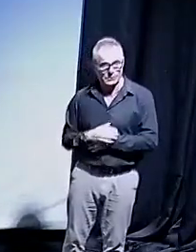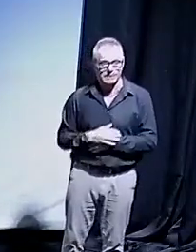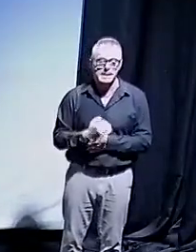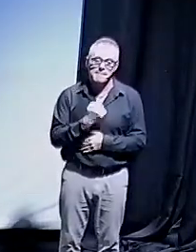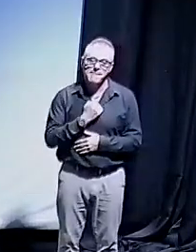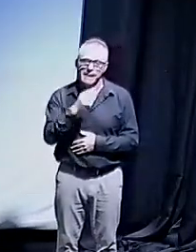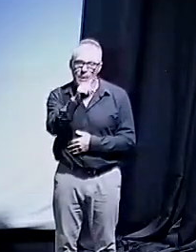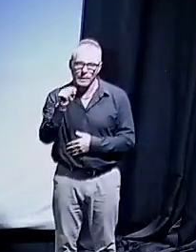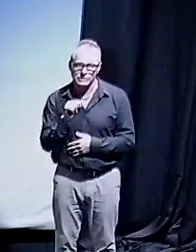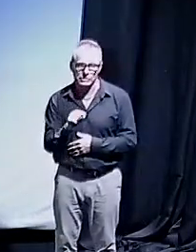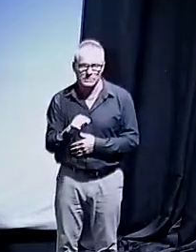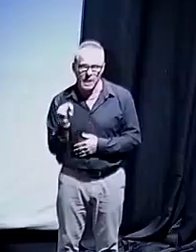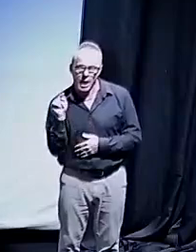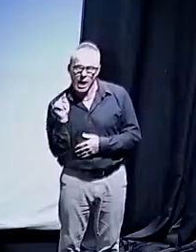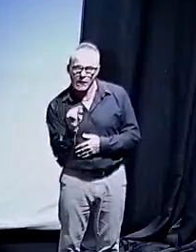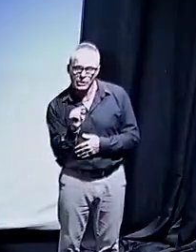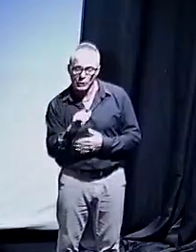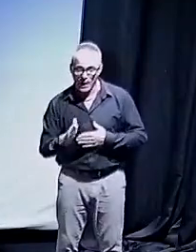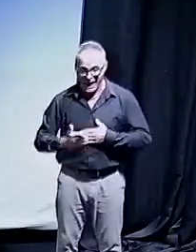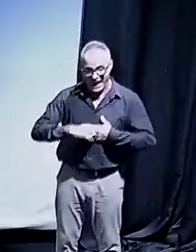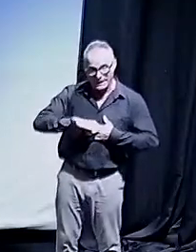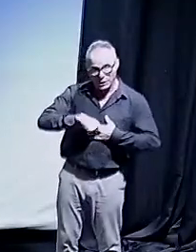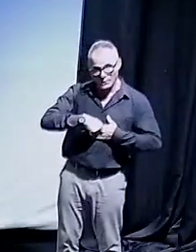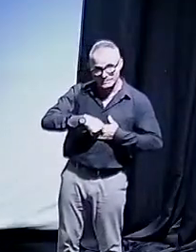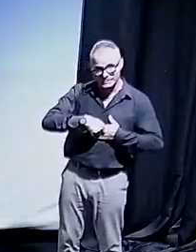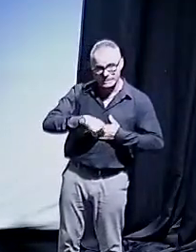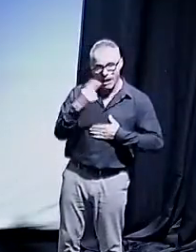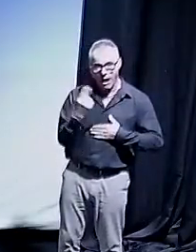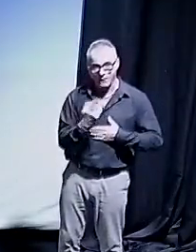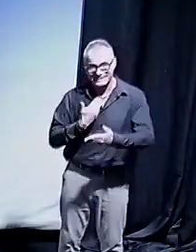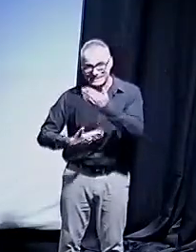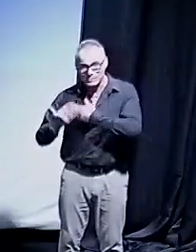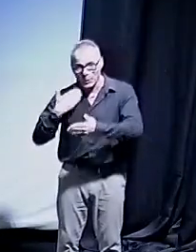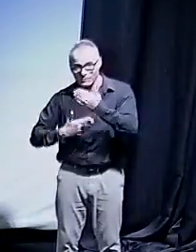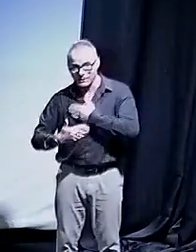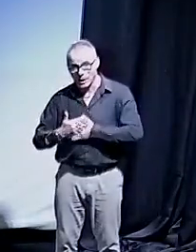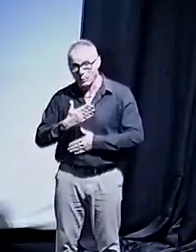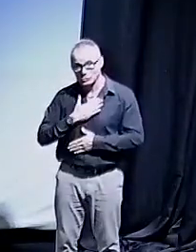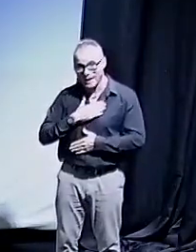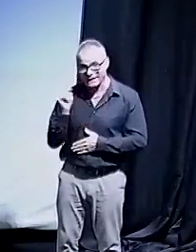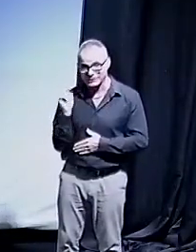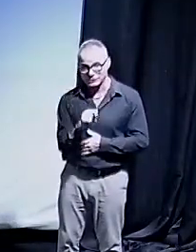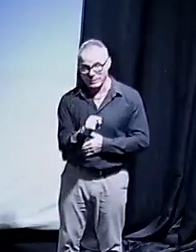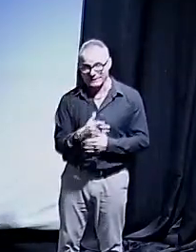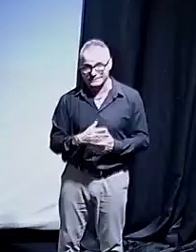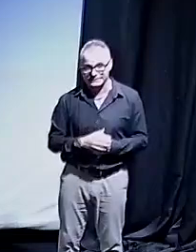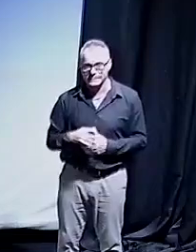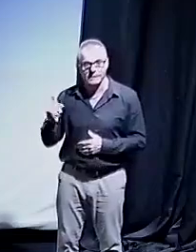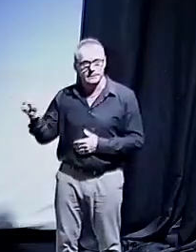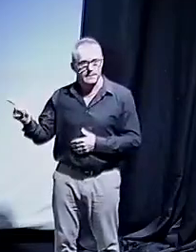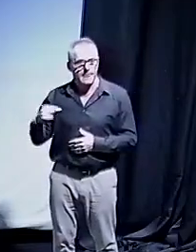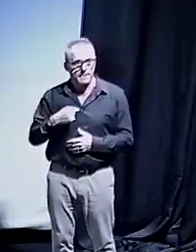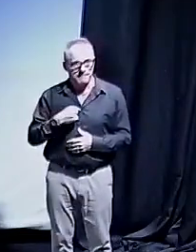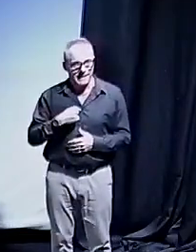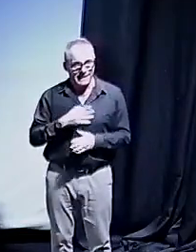is, are you a closet art historian, and would you like to be one? If I wasn't an actor,